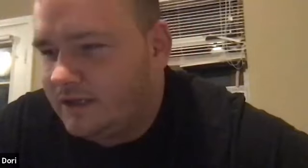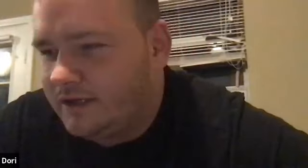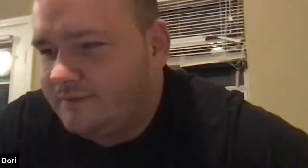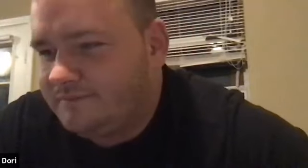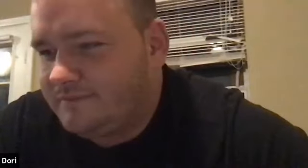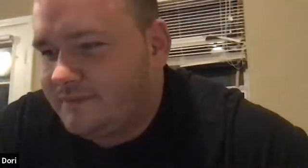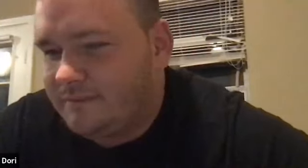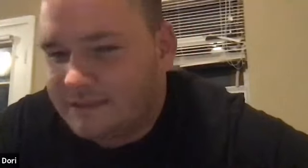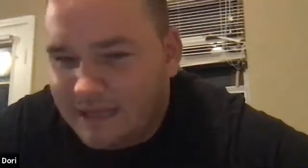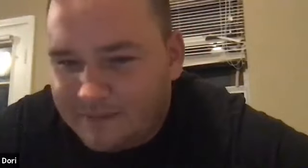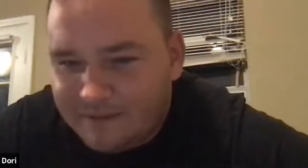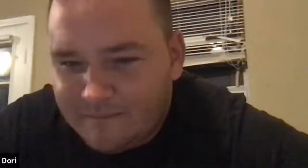good. That makes me happy.